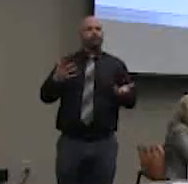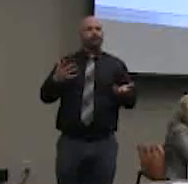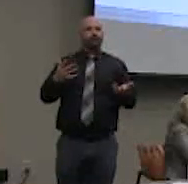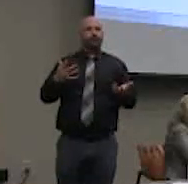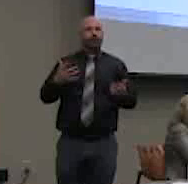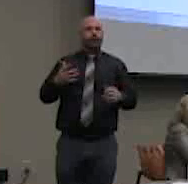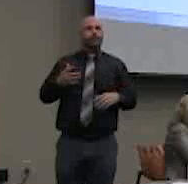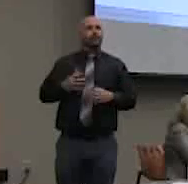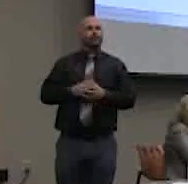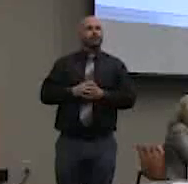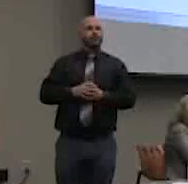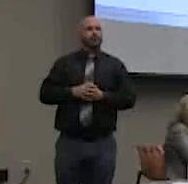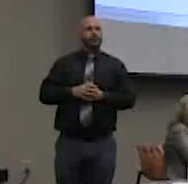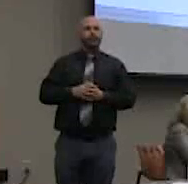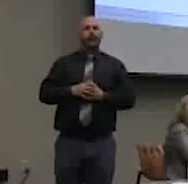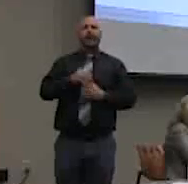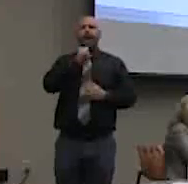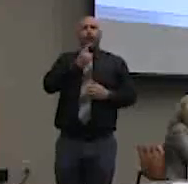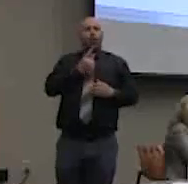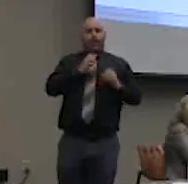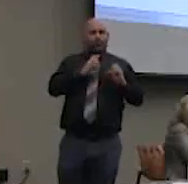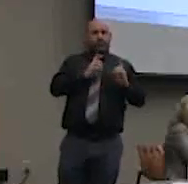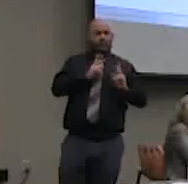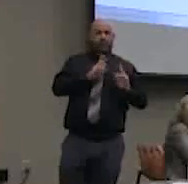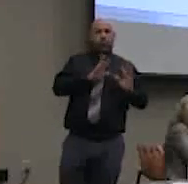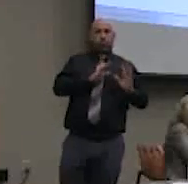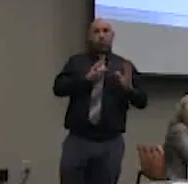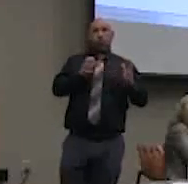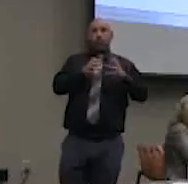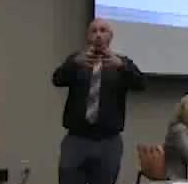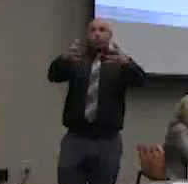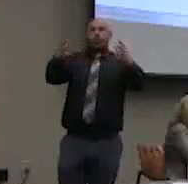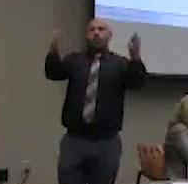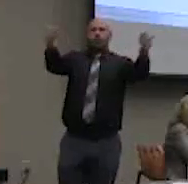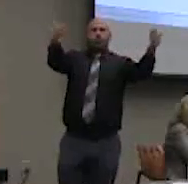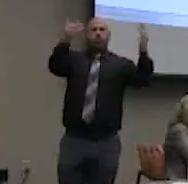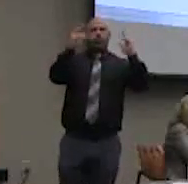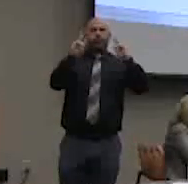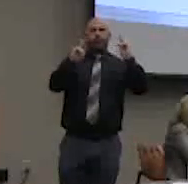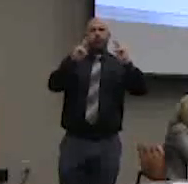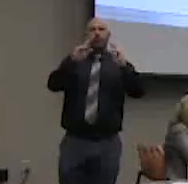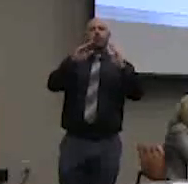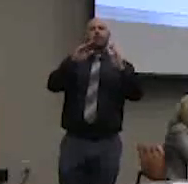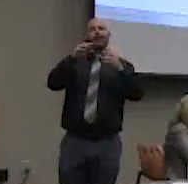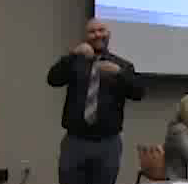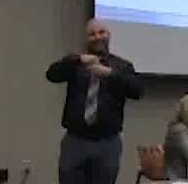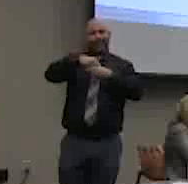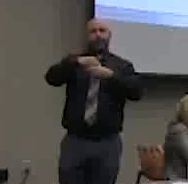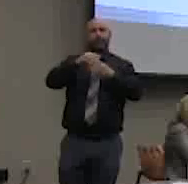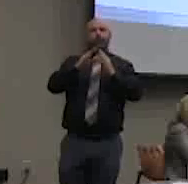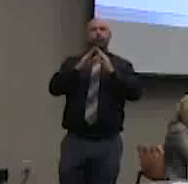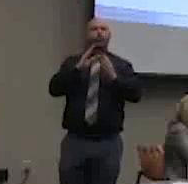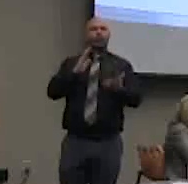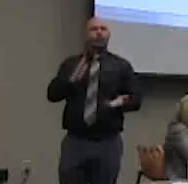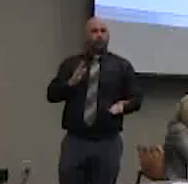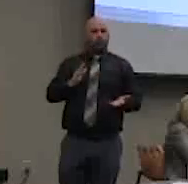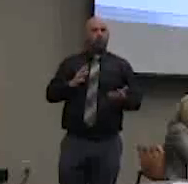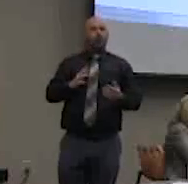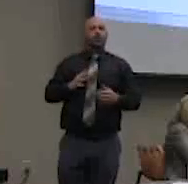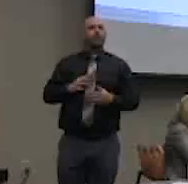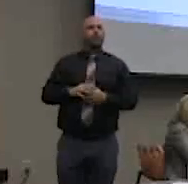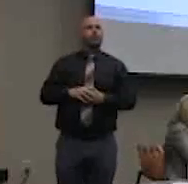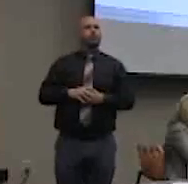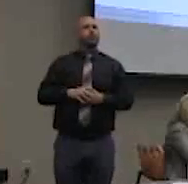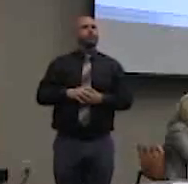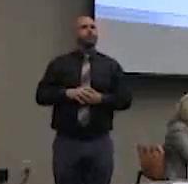said, beyond the education piece, to get the people in there that need to be there. So we've very carefully done that. And then we've